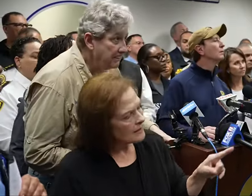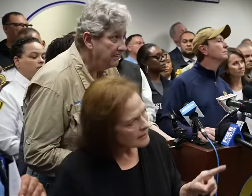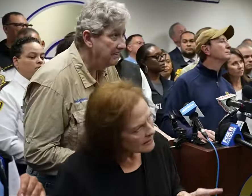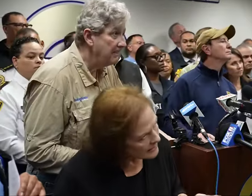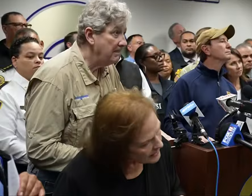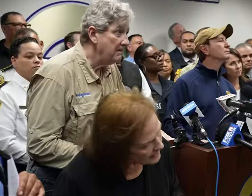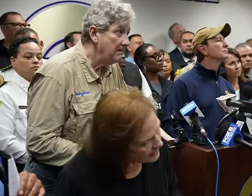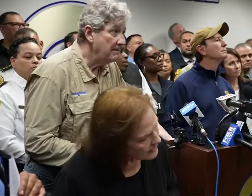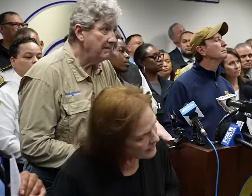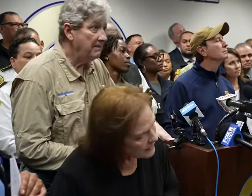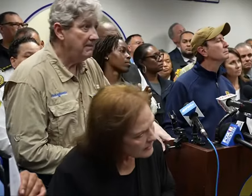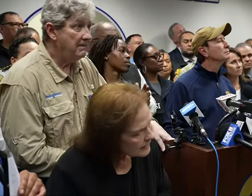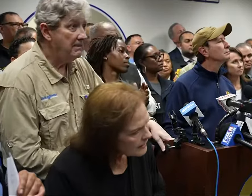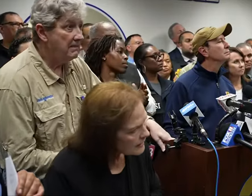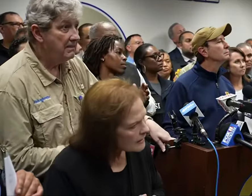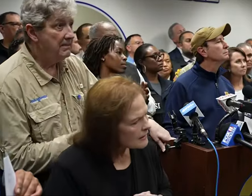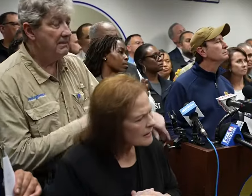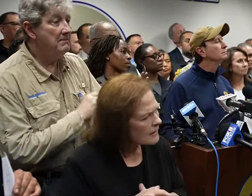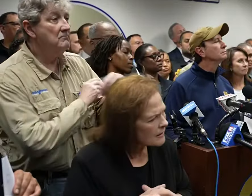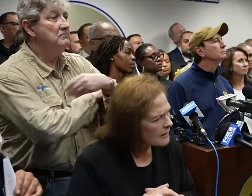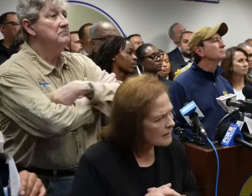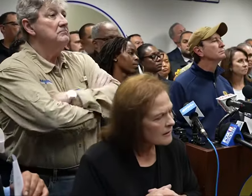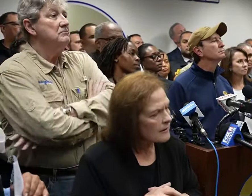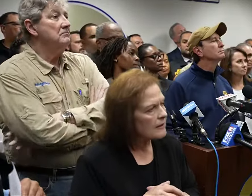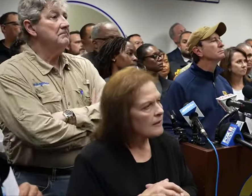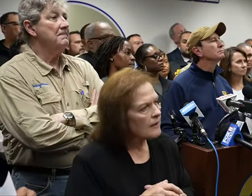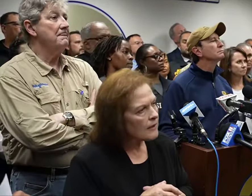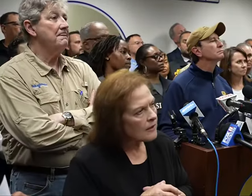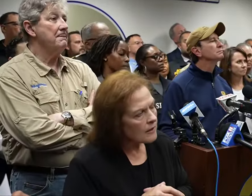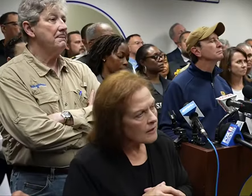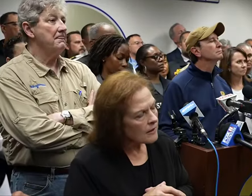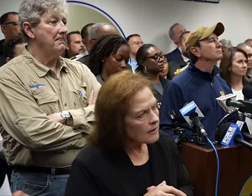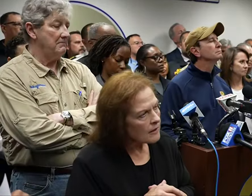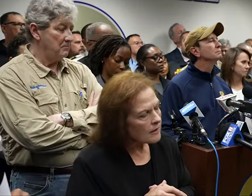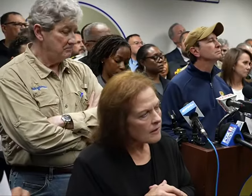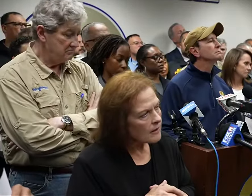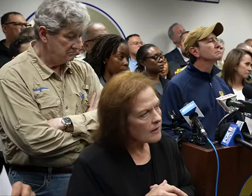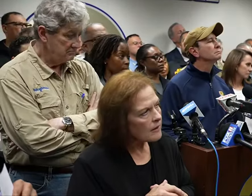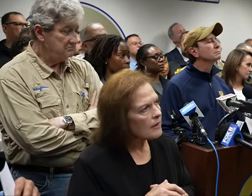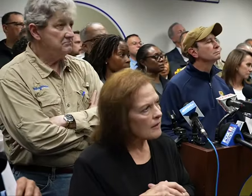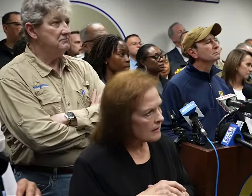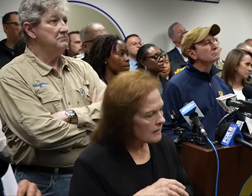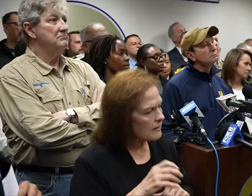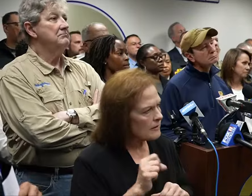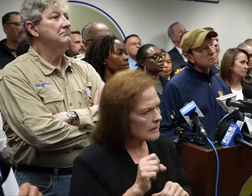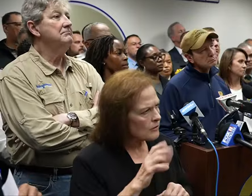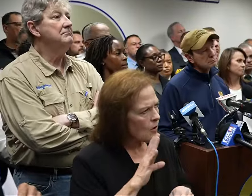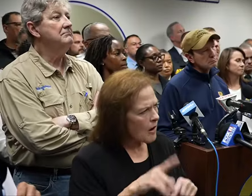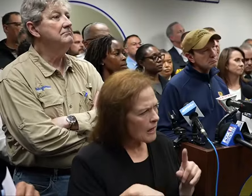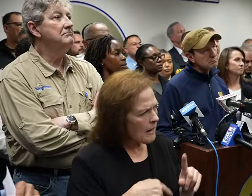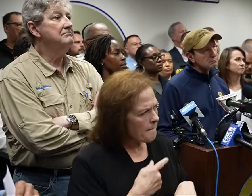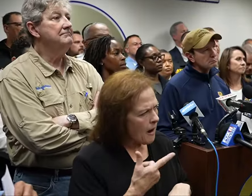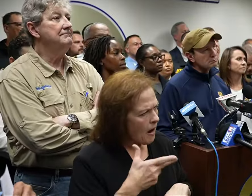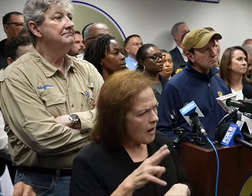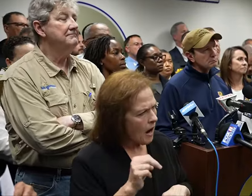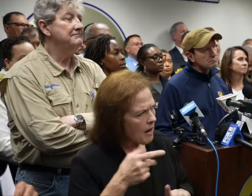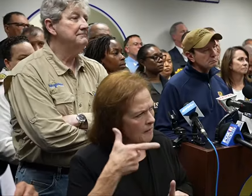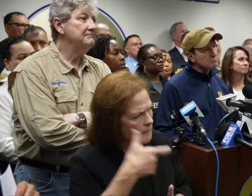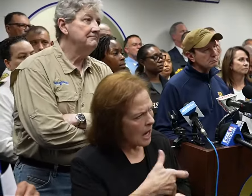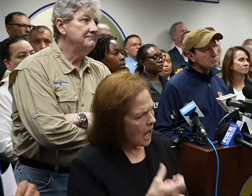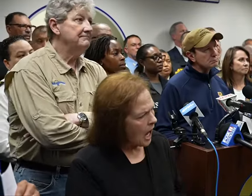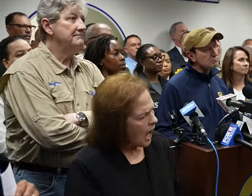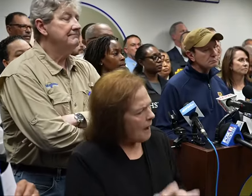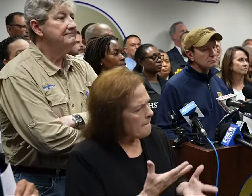I had a question about the victims. I know that there was obviously gunfire exchange, so I guess how many victims